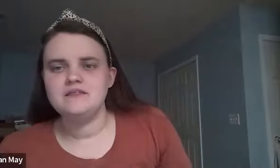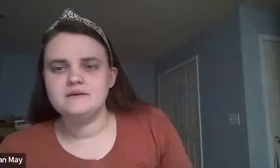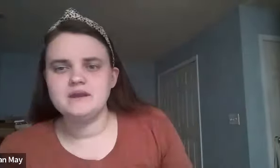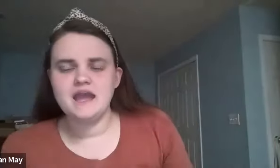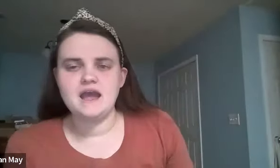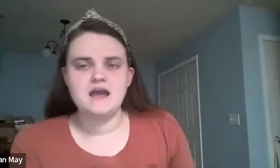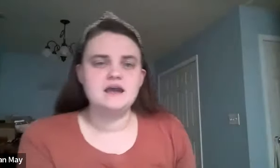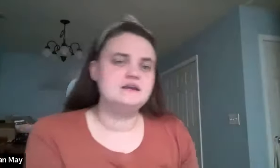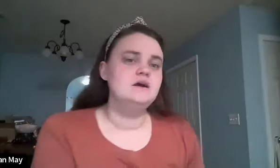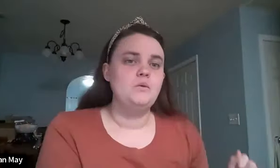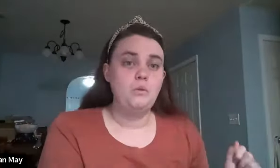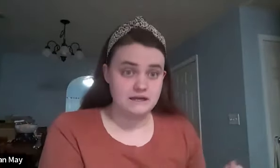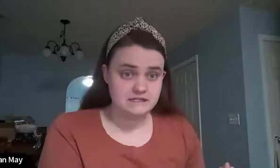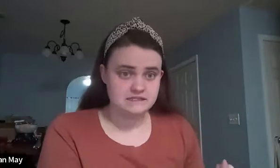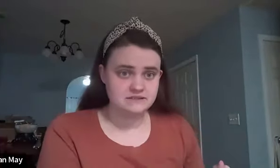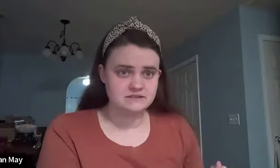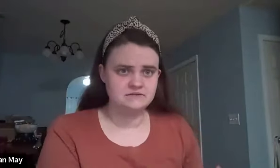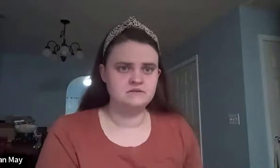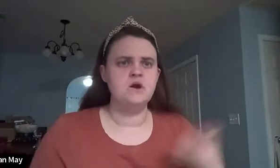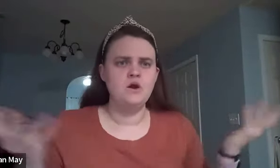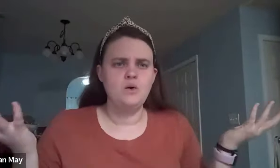Then we had what?